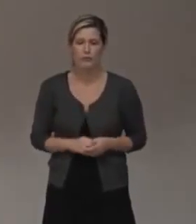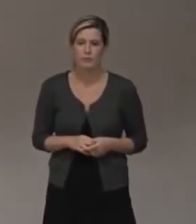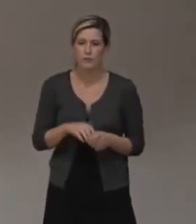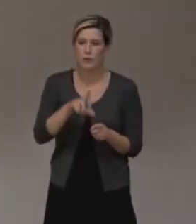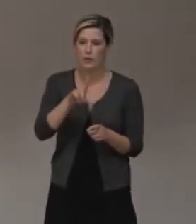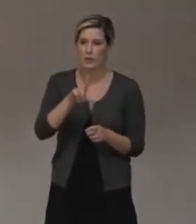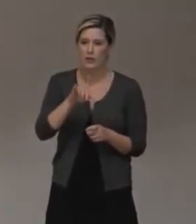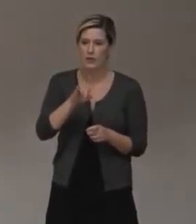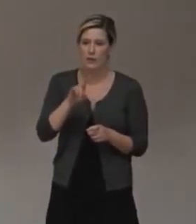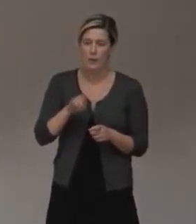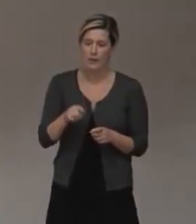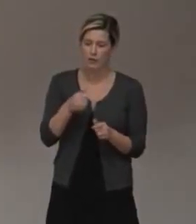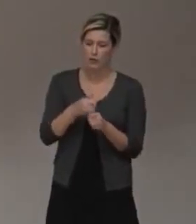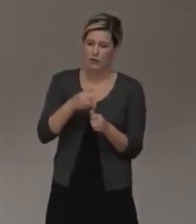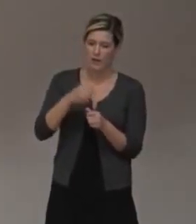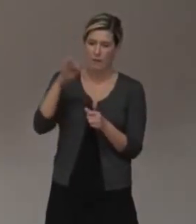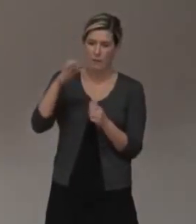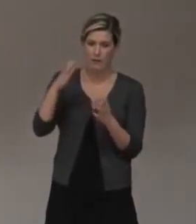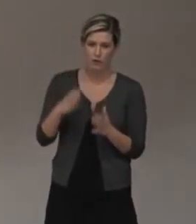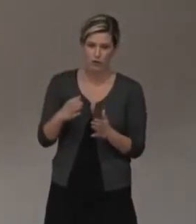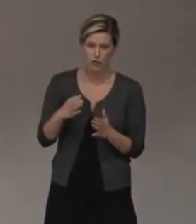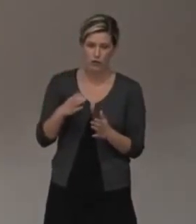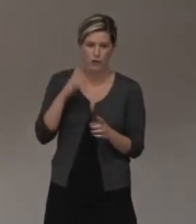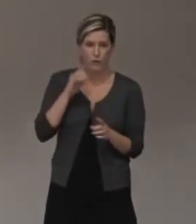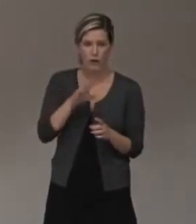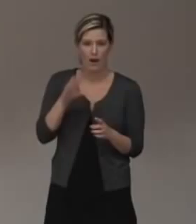is an ordained minister in the